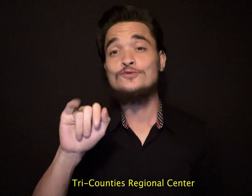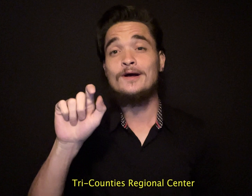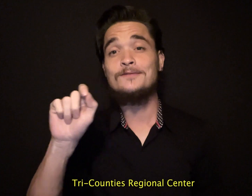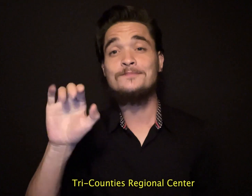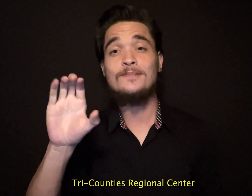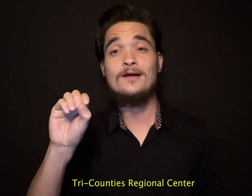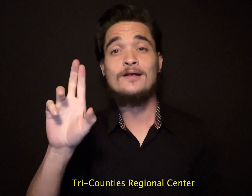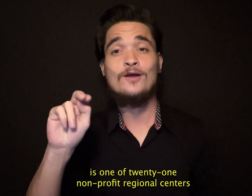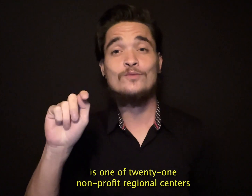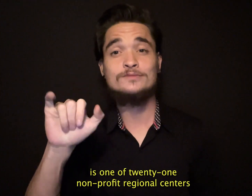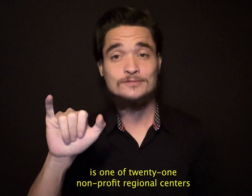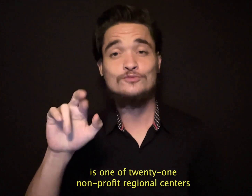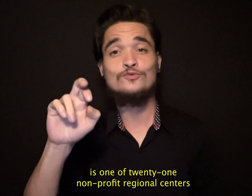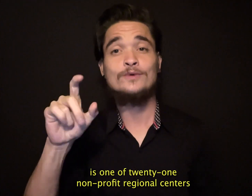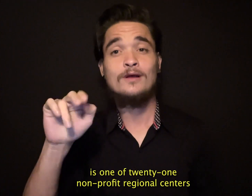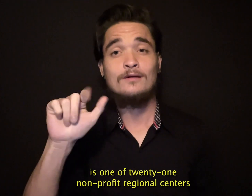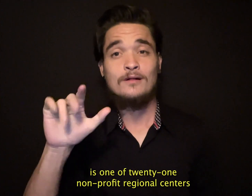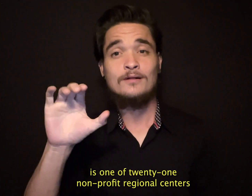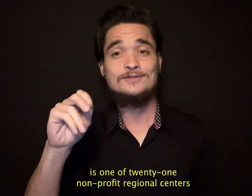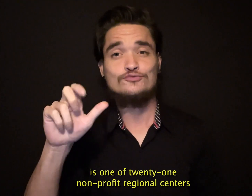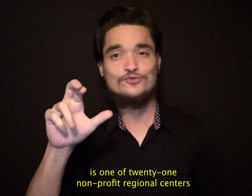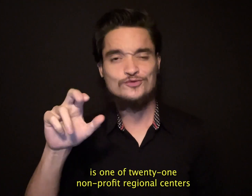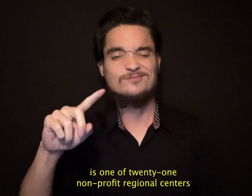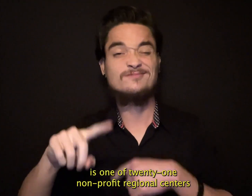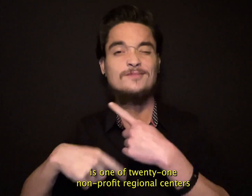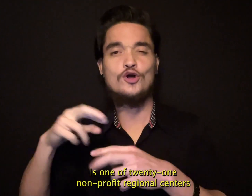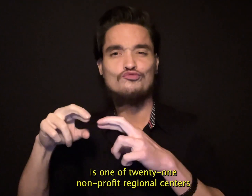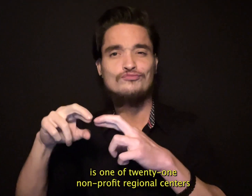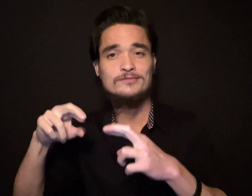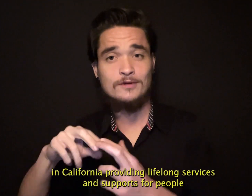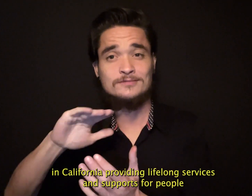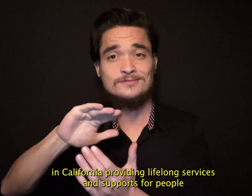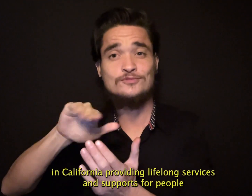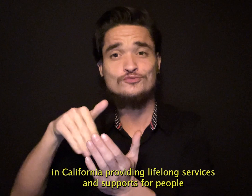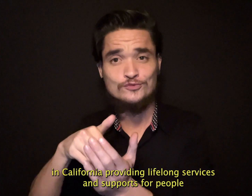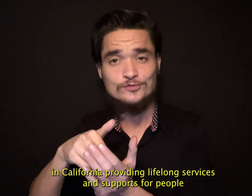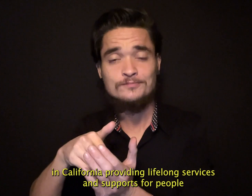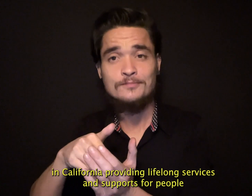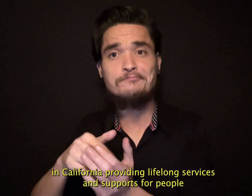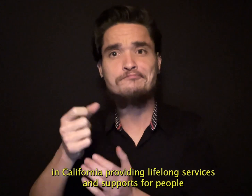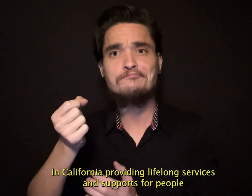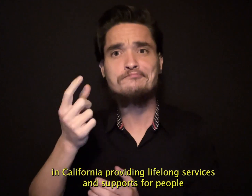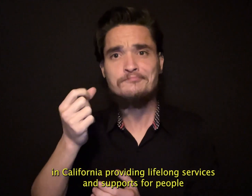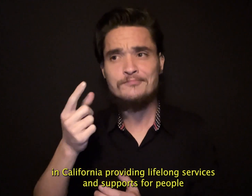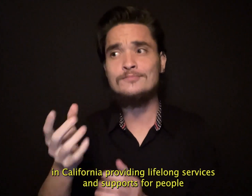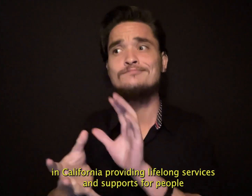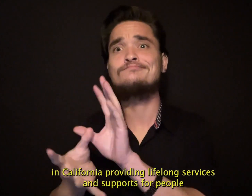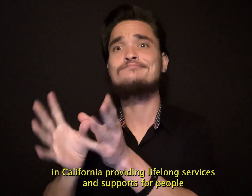Tri-Counties Regional Center is one of 21 nonprofit regional centers in California providing lifelong services